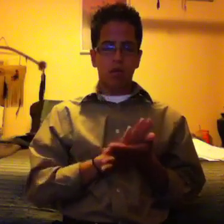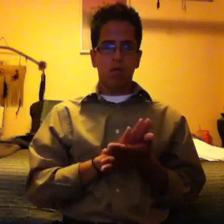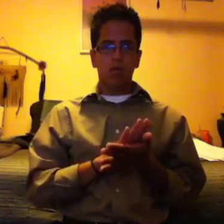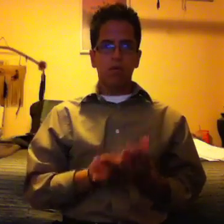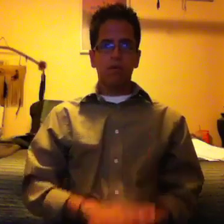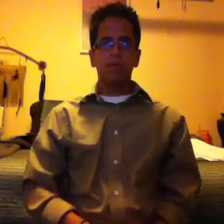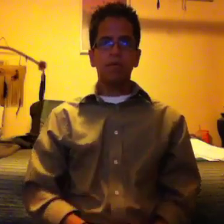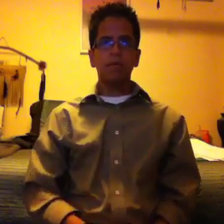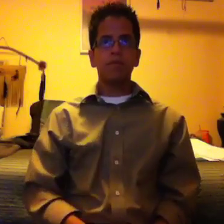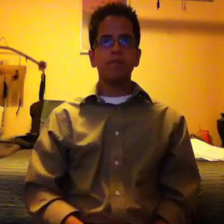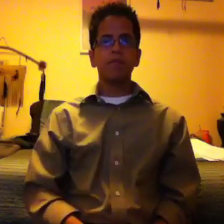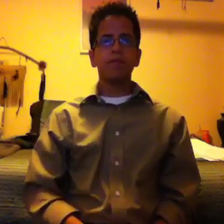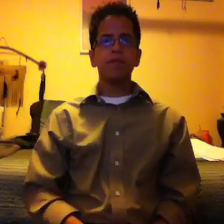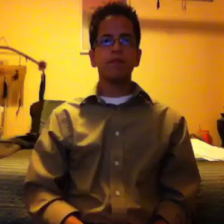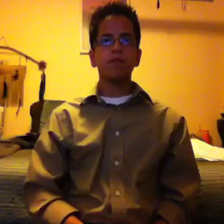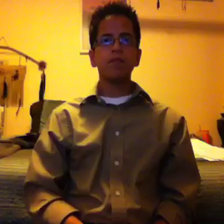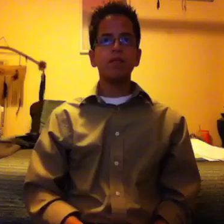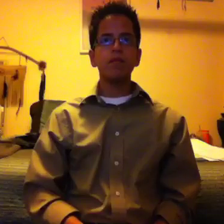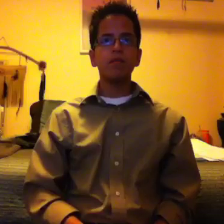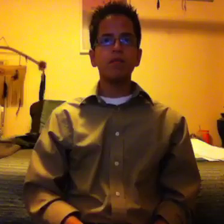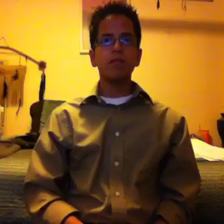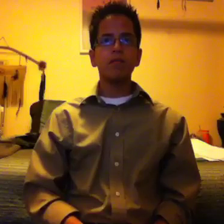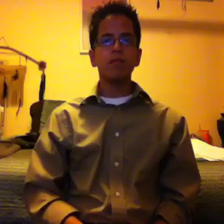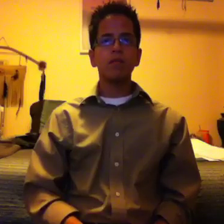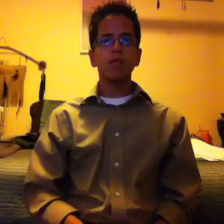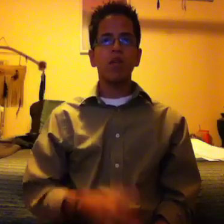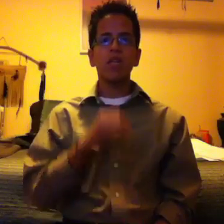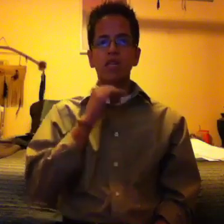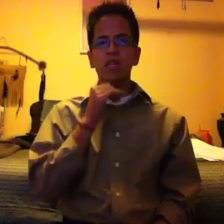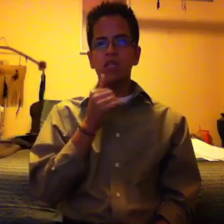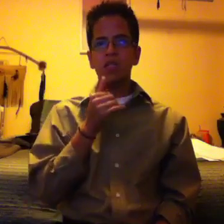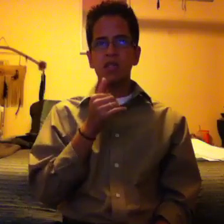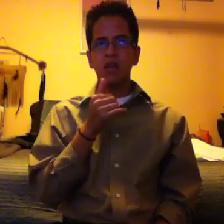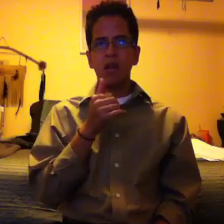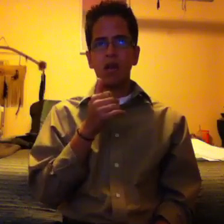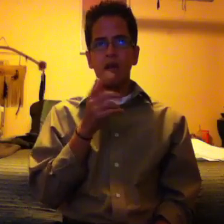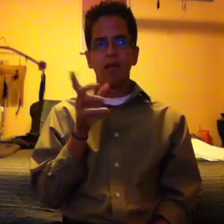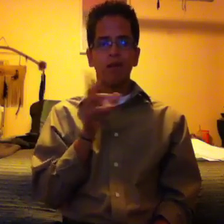not like a master's thesis, but it's a start. So students are